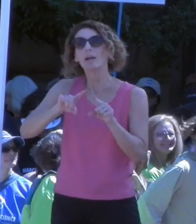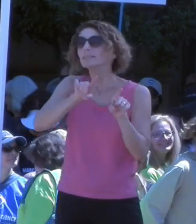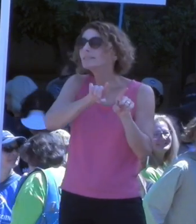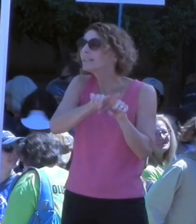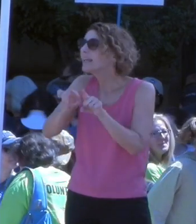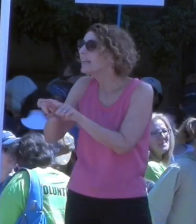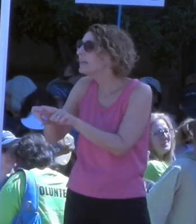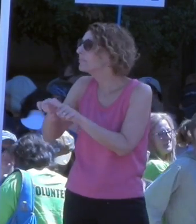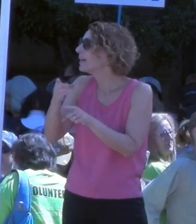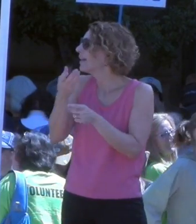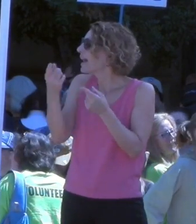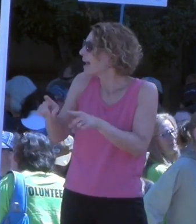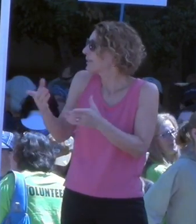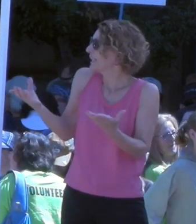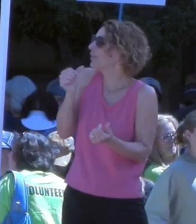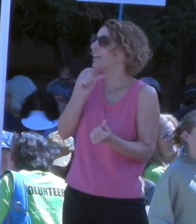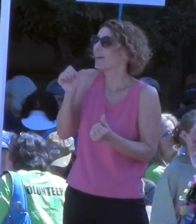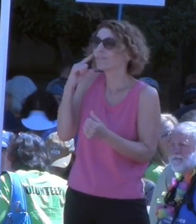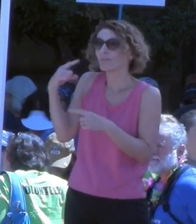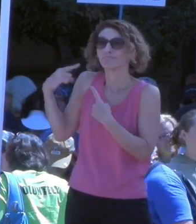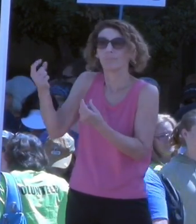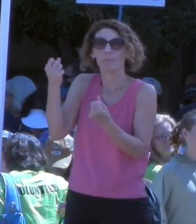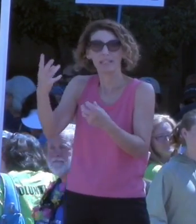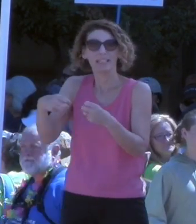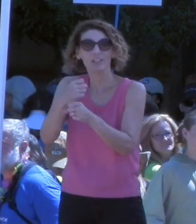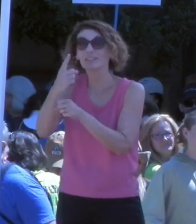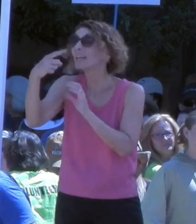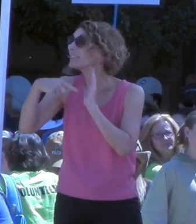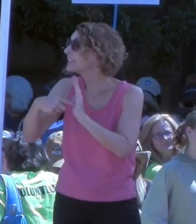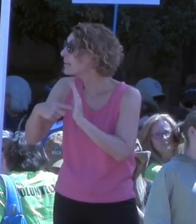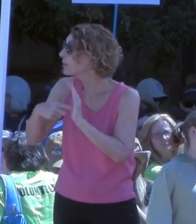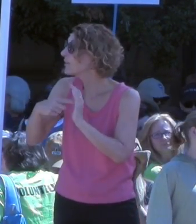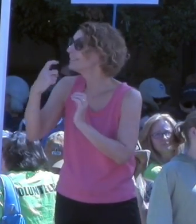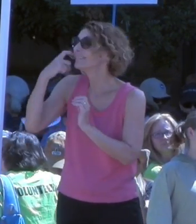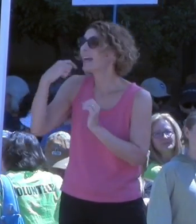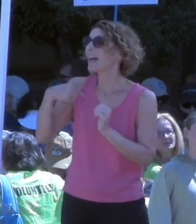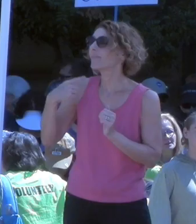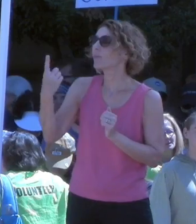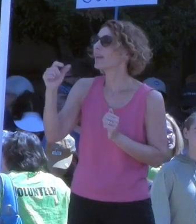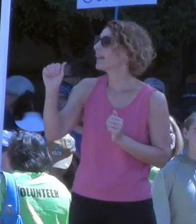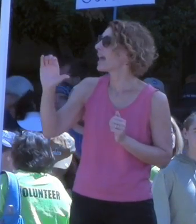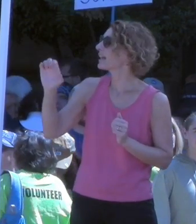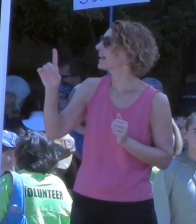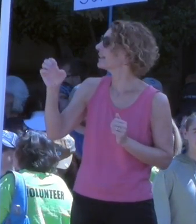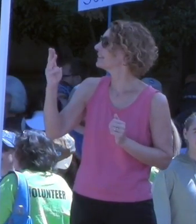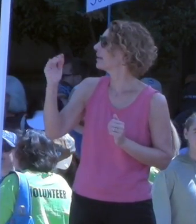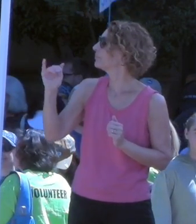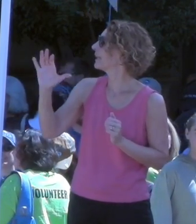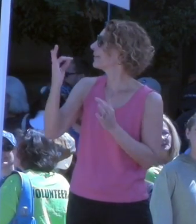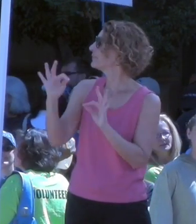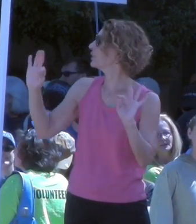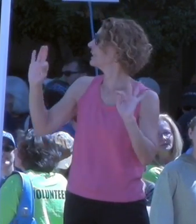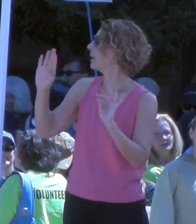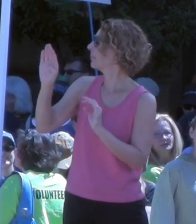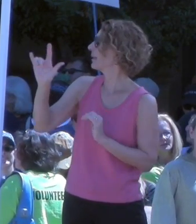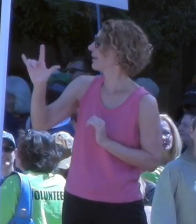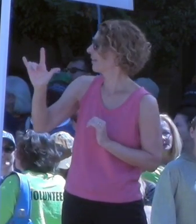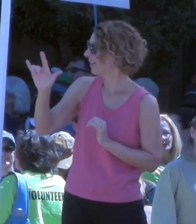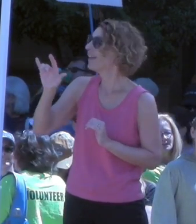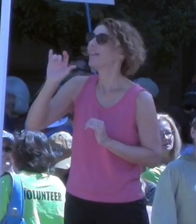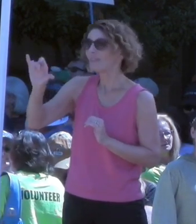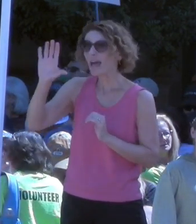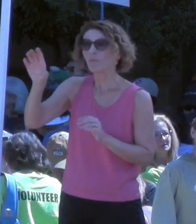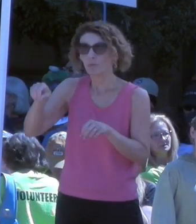happening in Arizona for years. For instance, recently there was an academic freedom bill which would have allowed teachers to